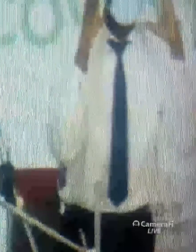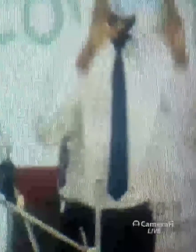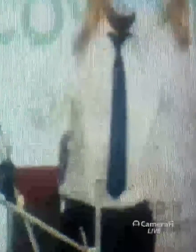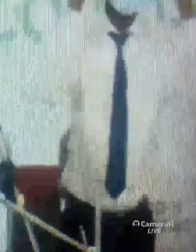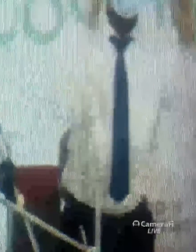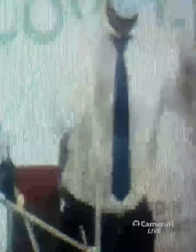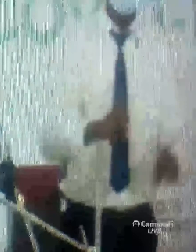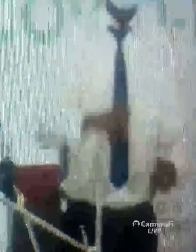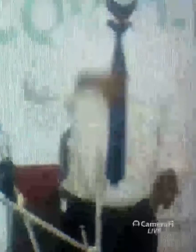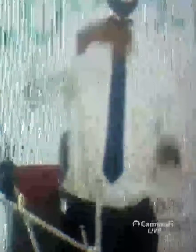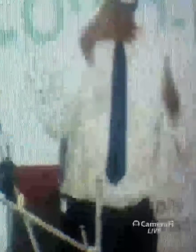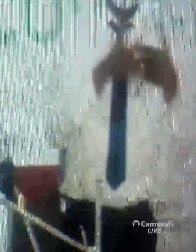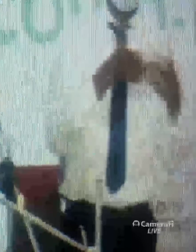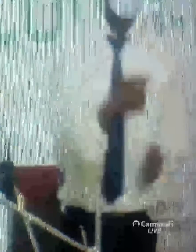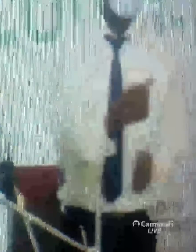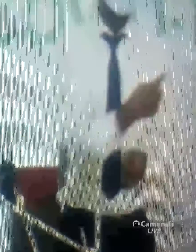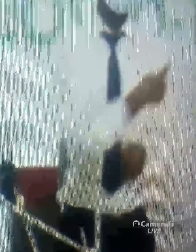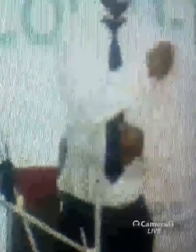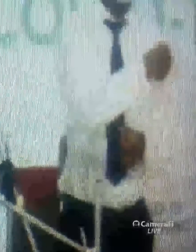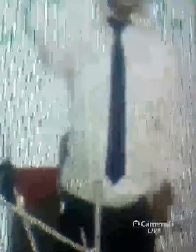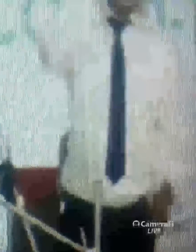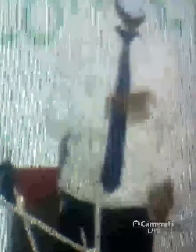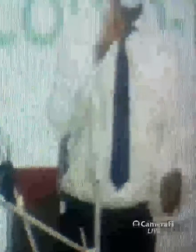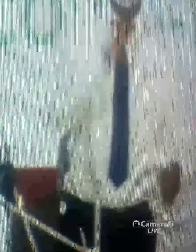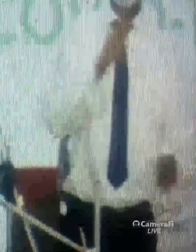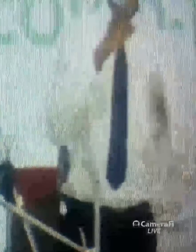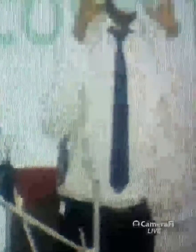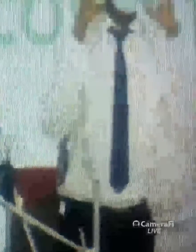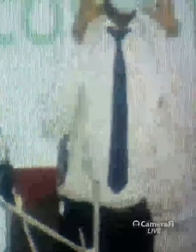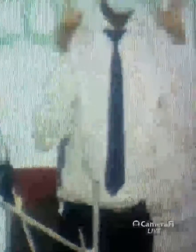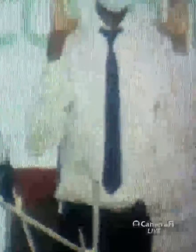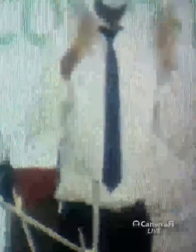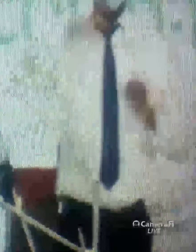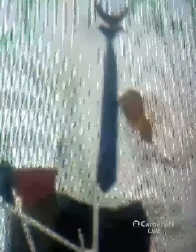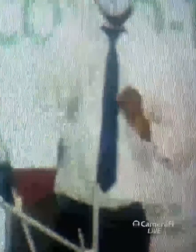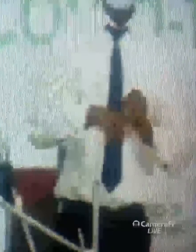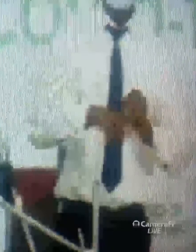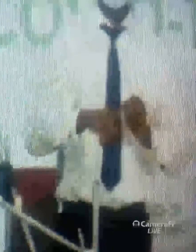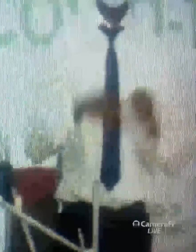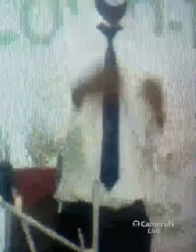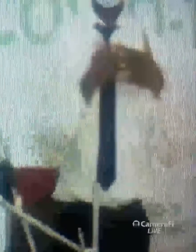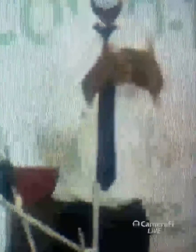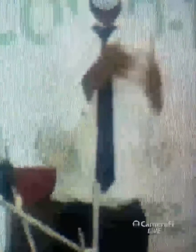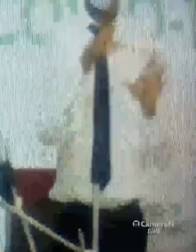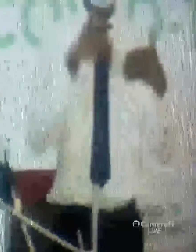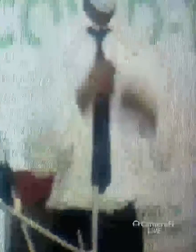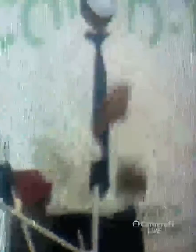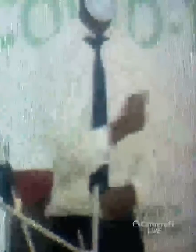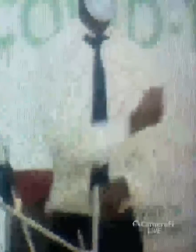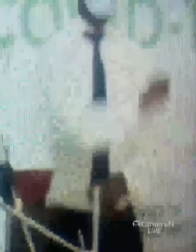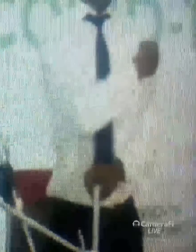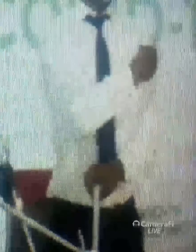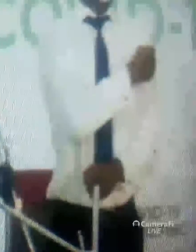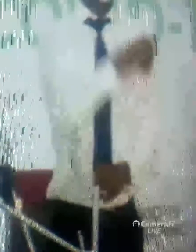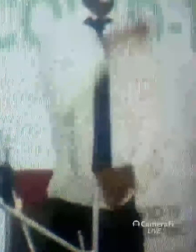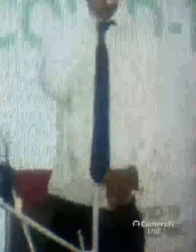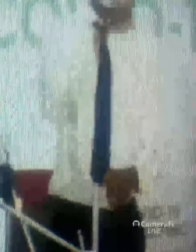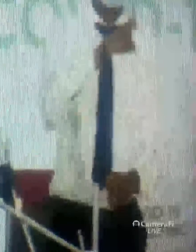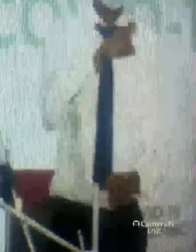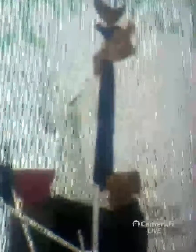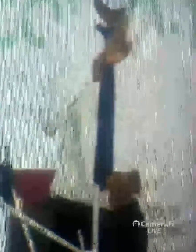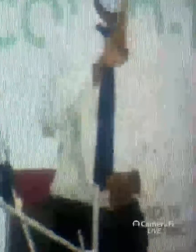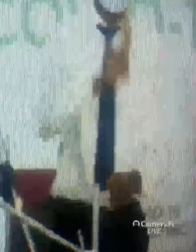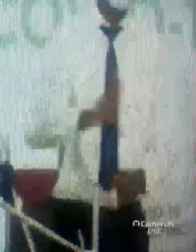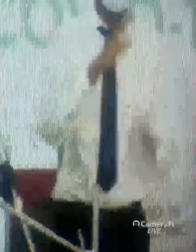still need to wear the masks, because although you've taken the vaccines, you still are able